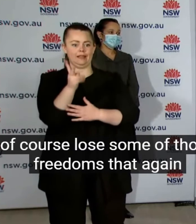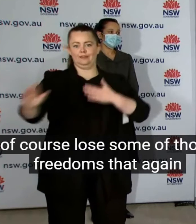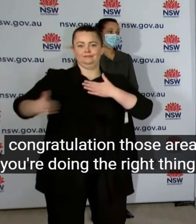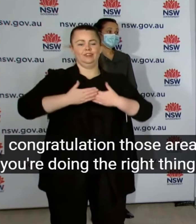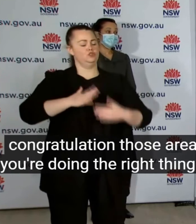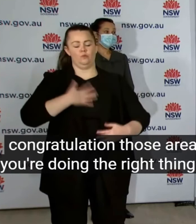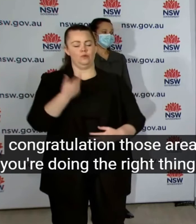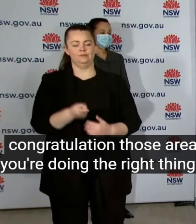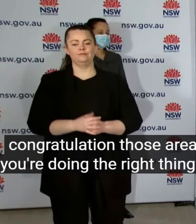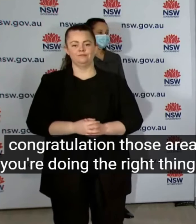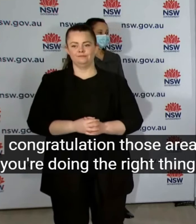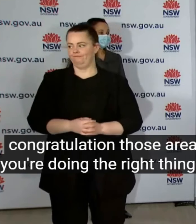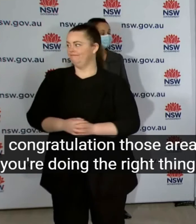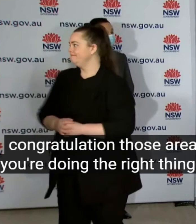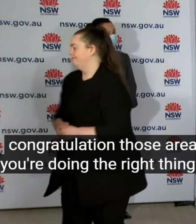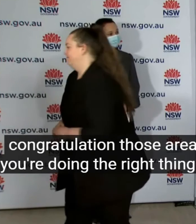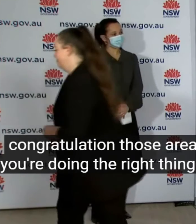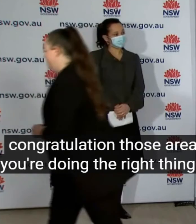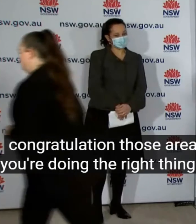vaccinated. Thank you.